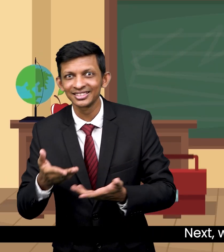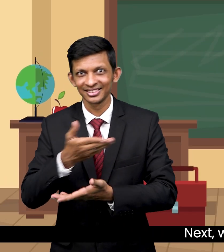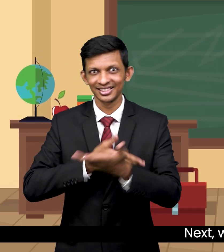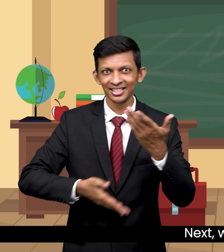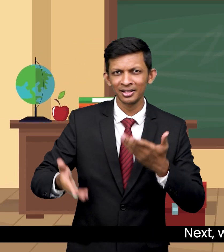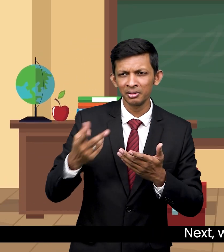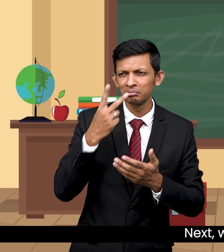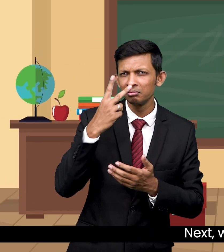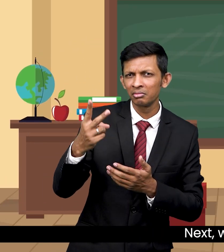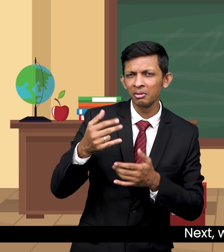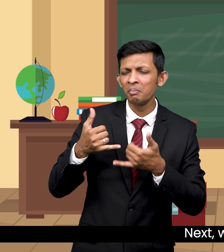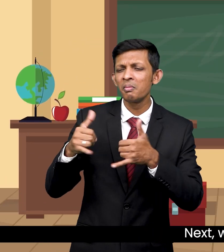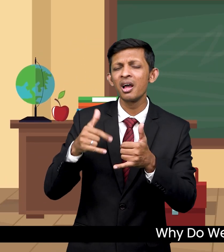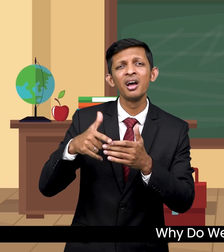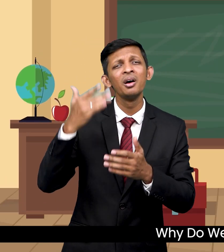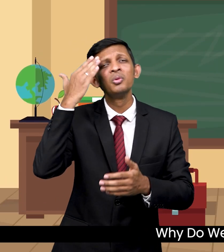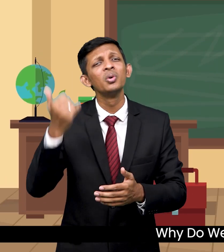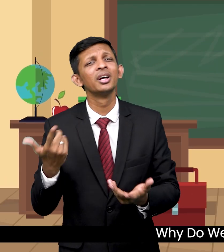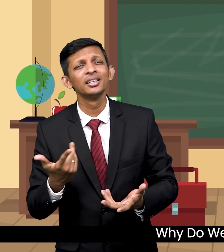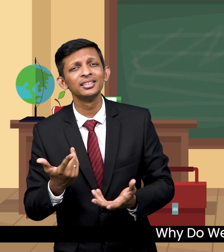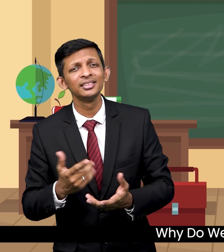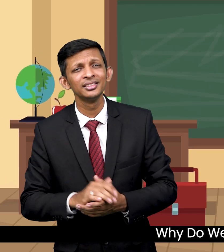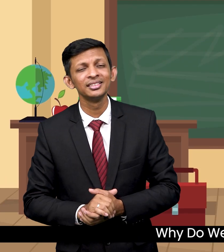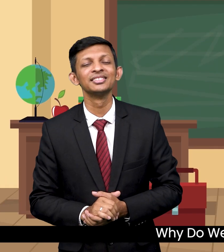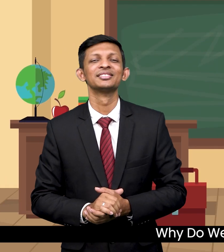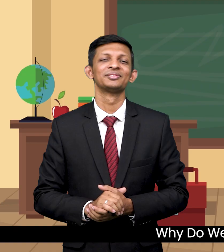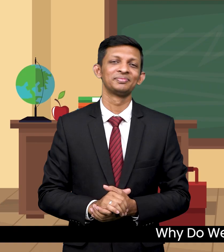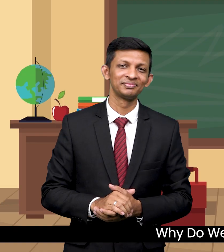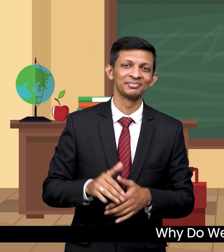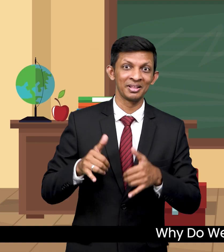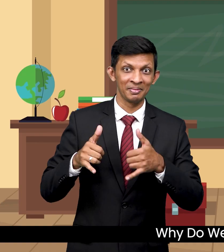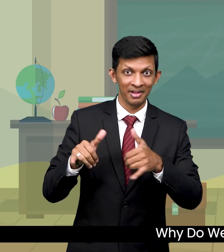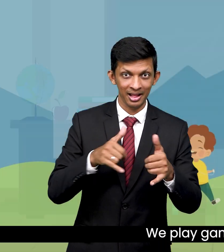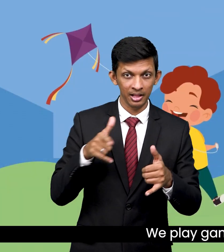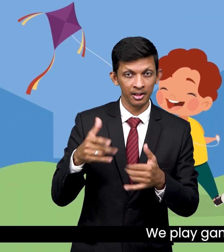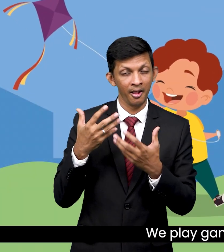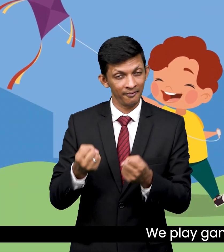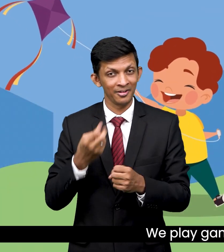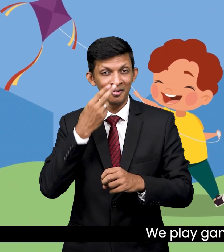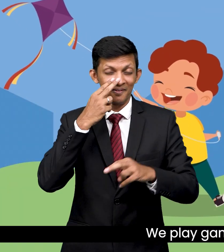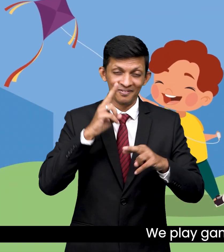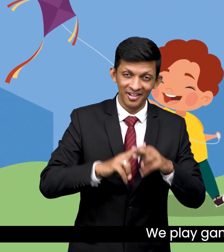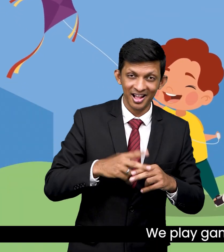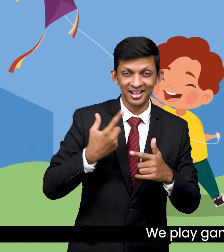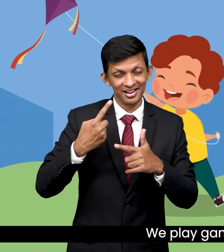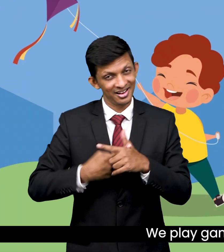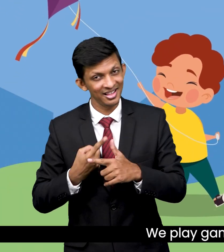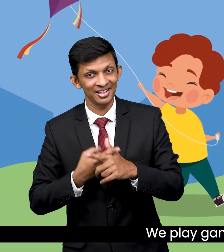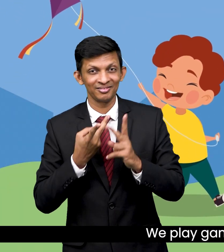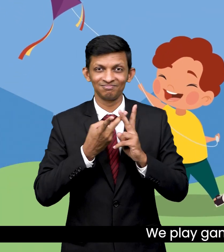Next, we will see why do we play games. We play games to have